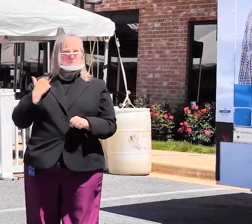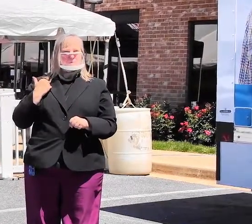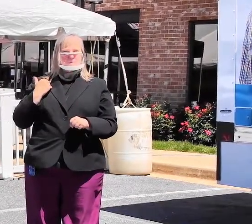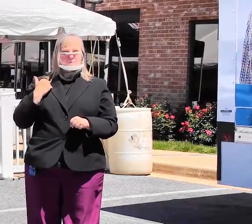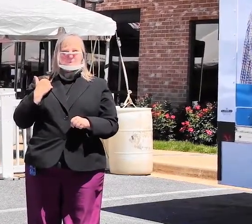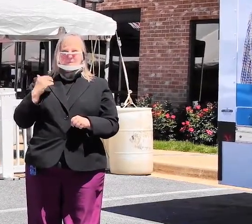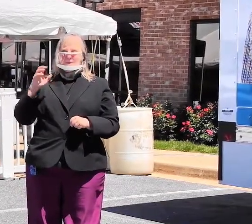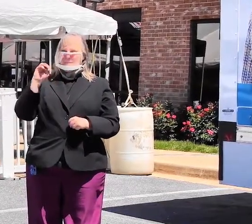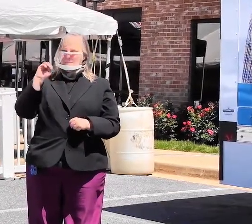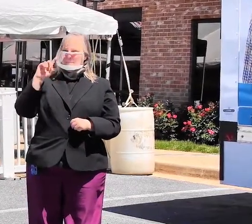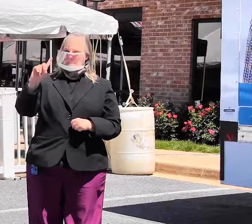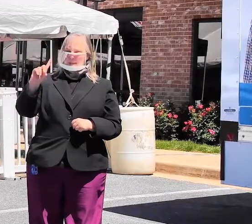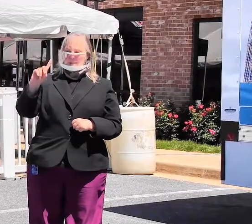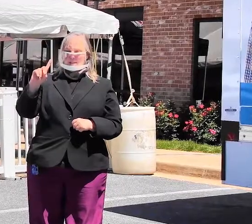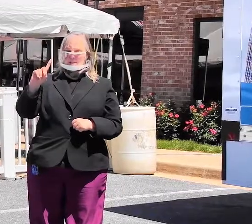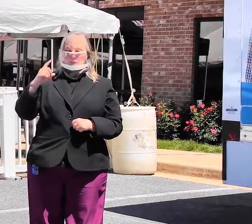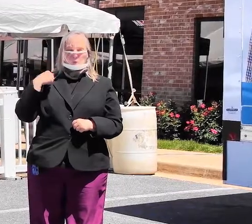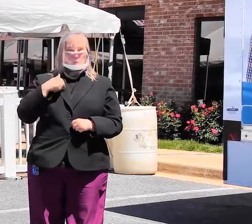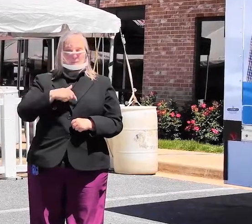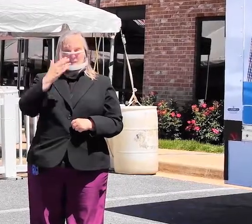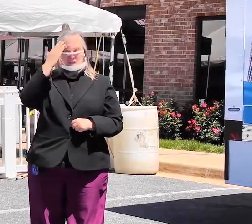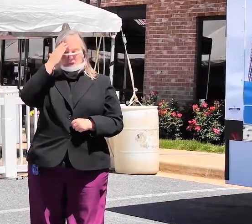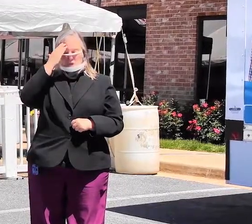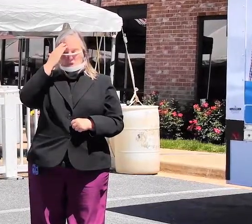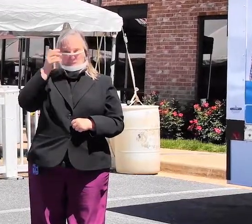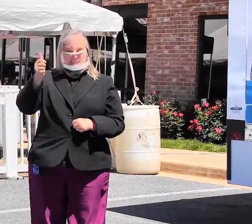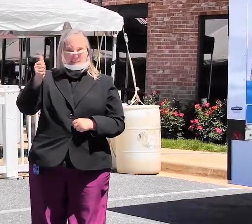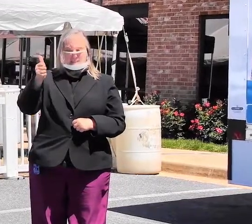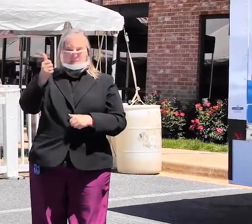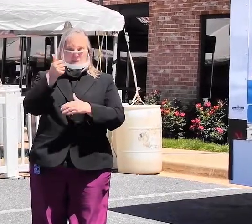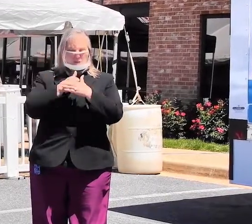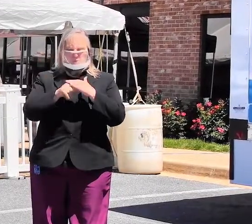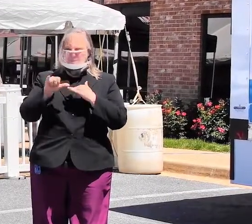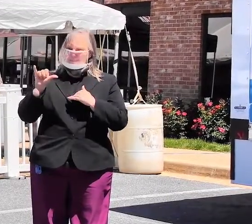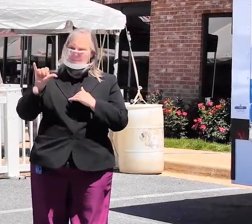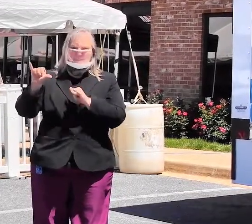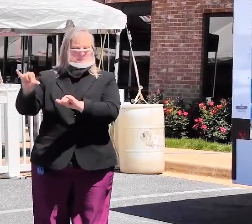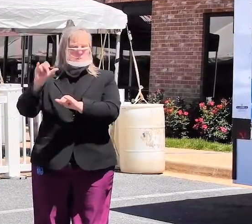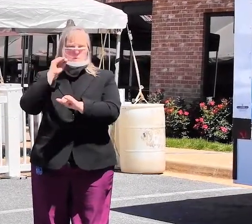the Maryland that we know was under a stay-at-home order.